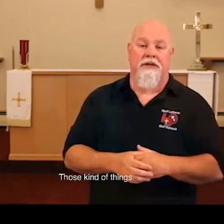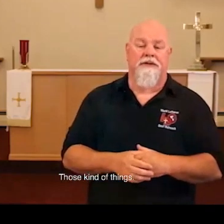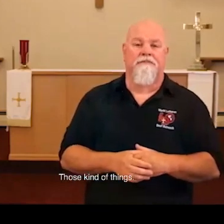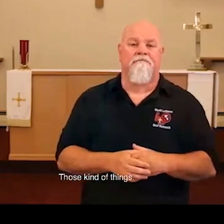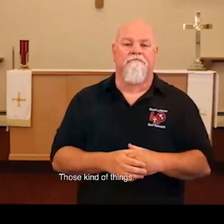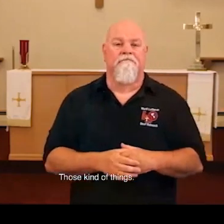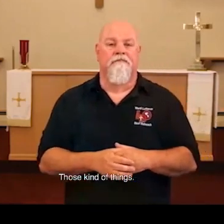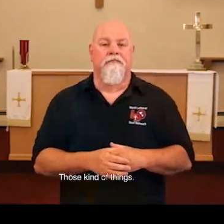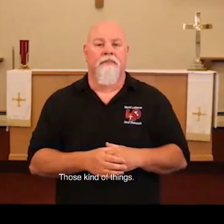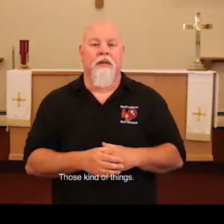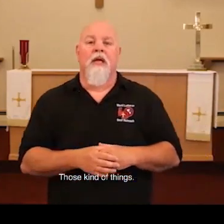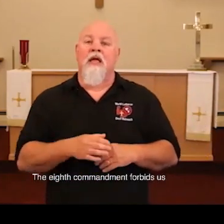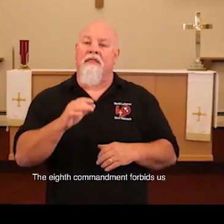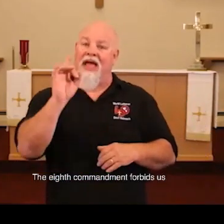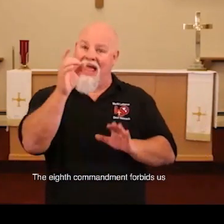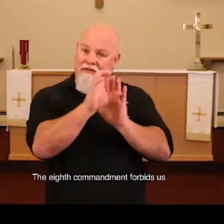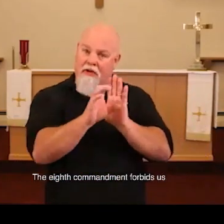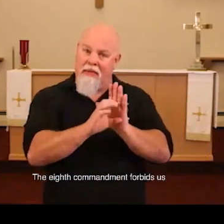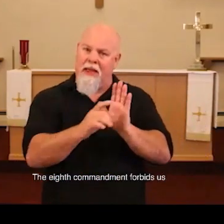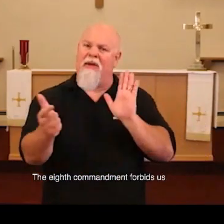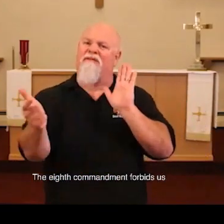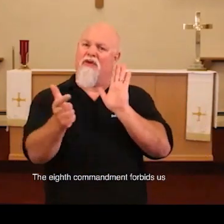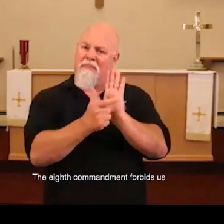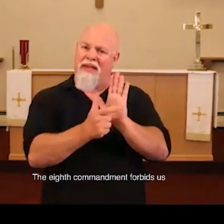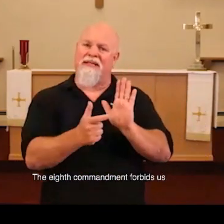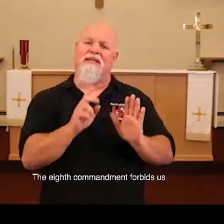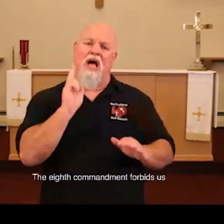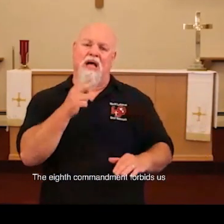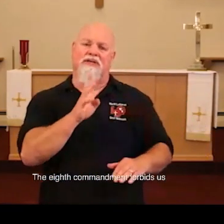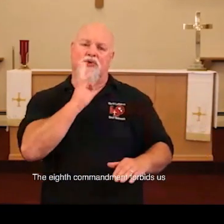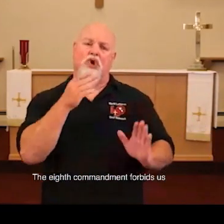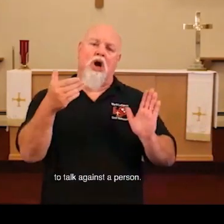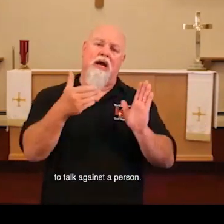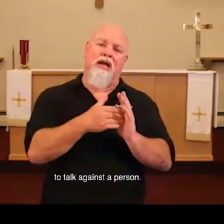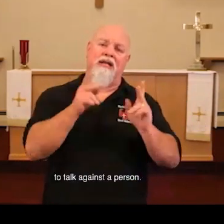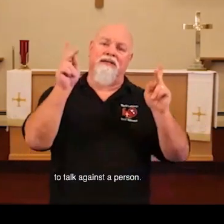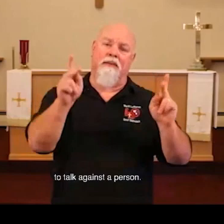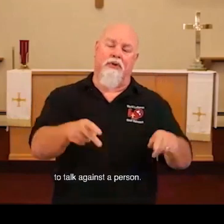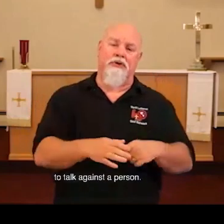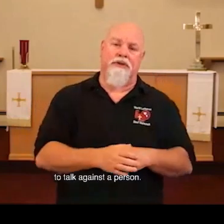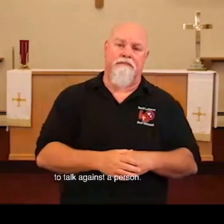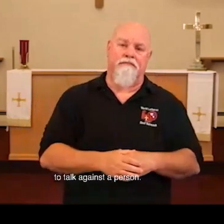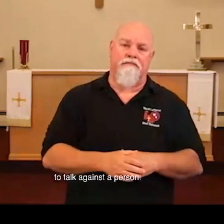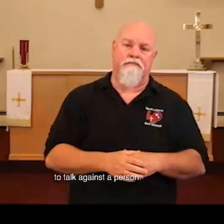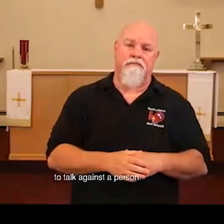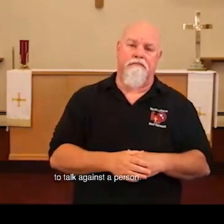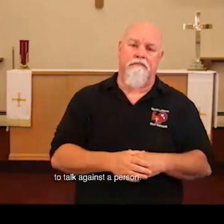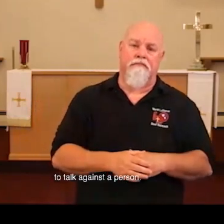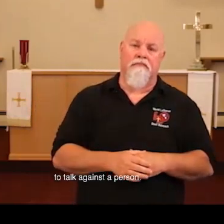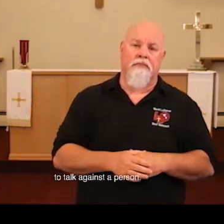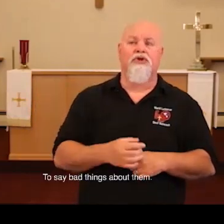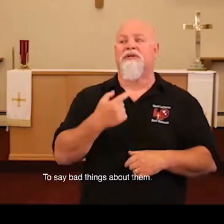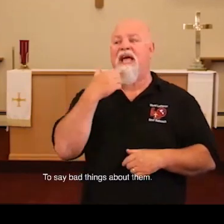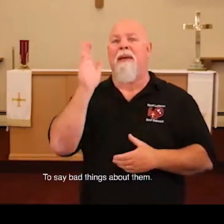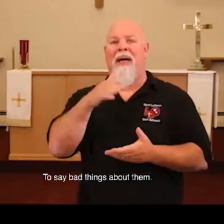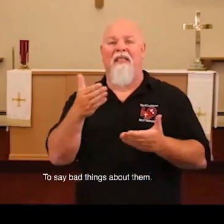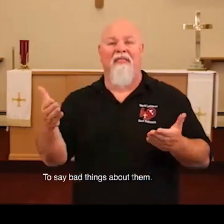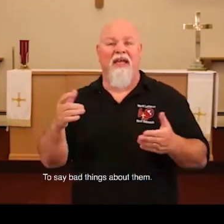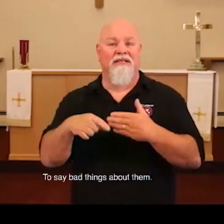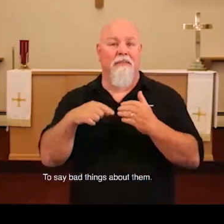things. The eighth commandment forbids us to talk against a person, to say bad things